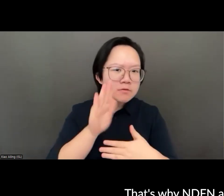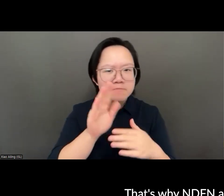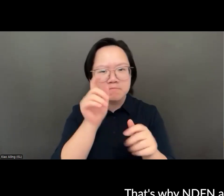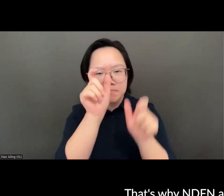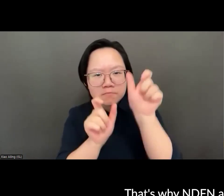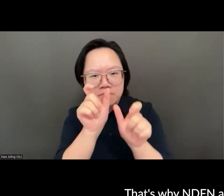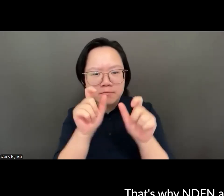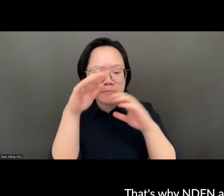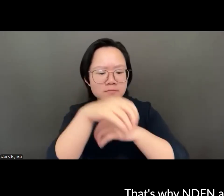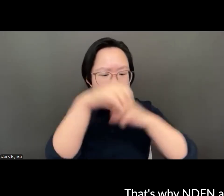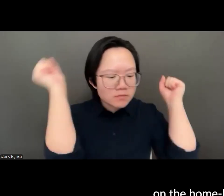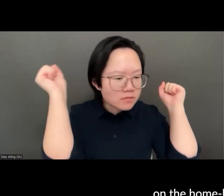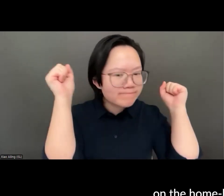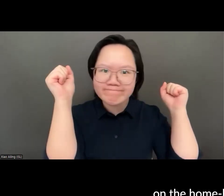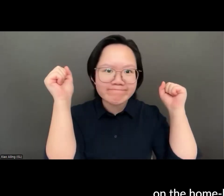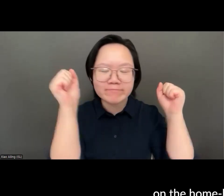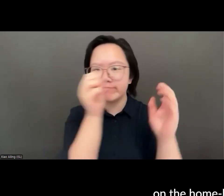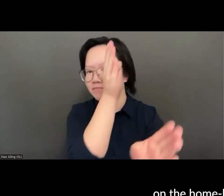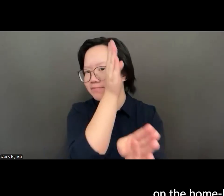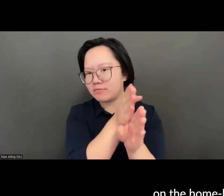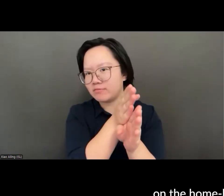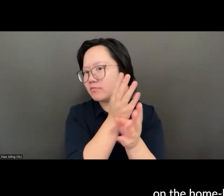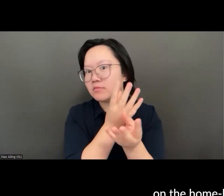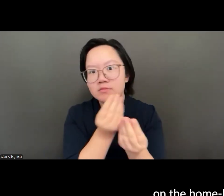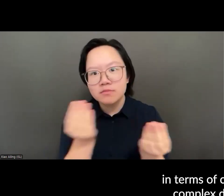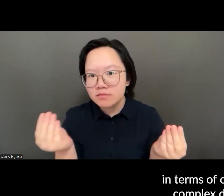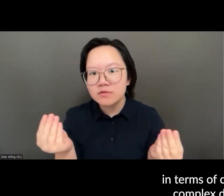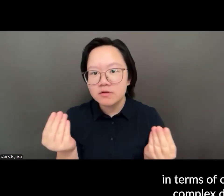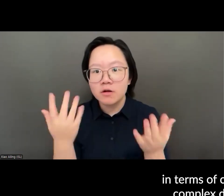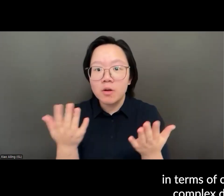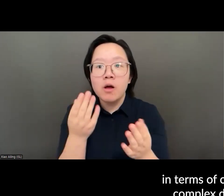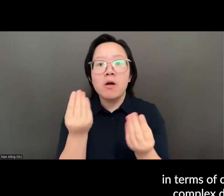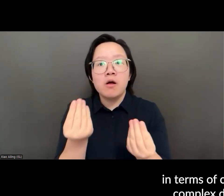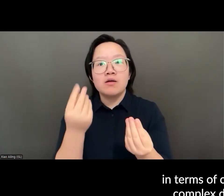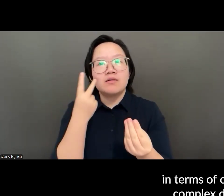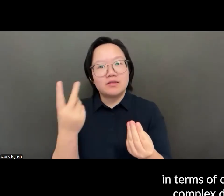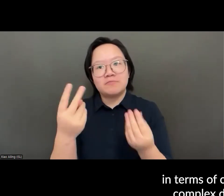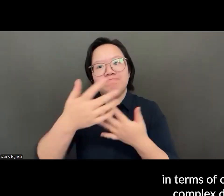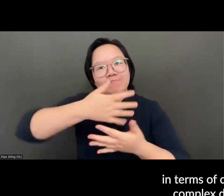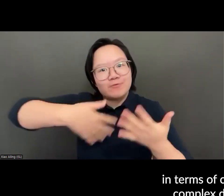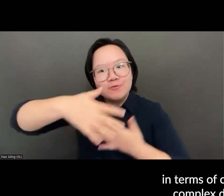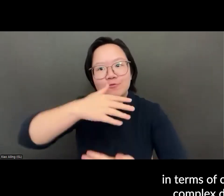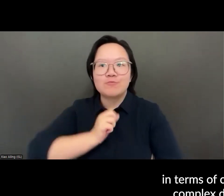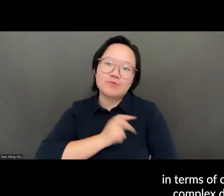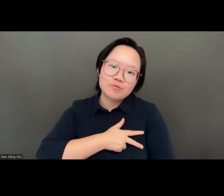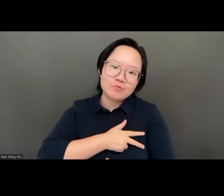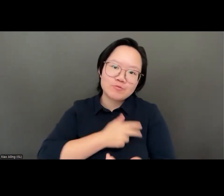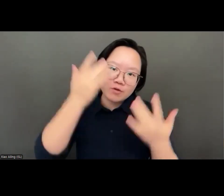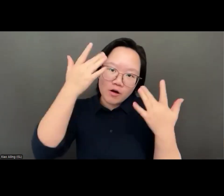NDFN always focus morely on the home-based support in terms of children with complex